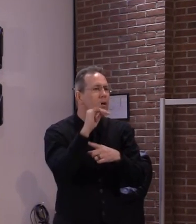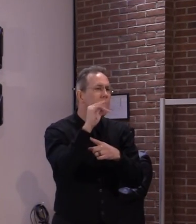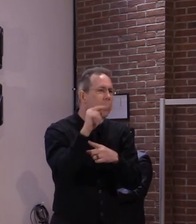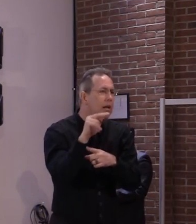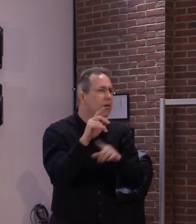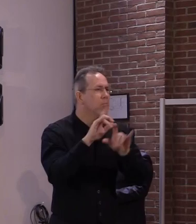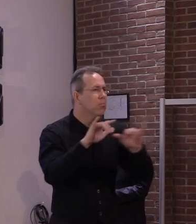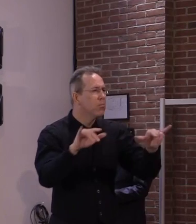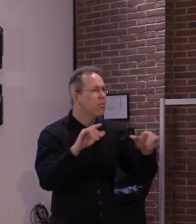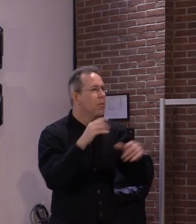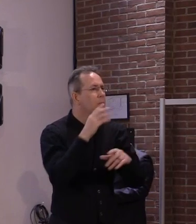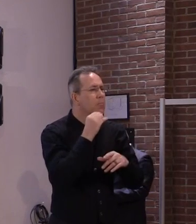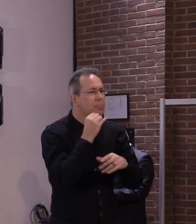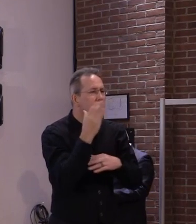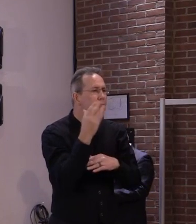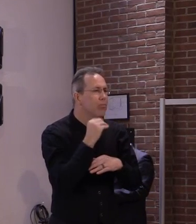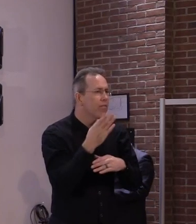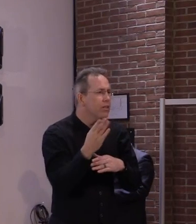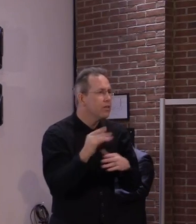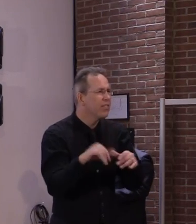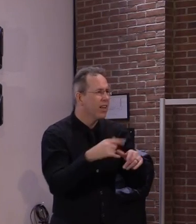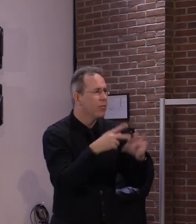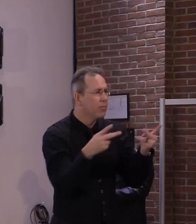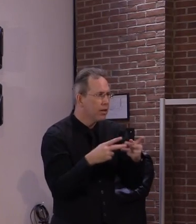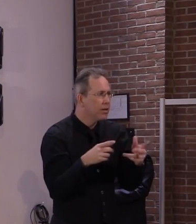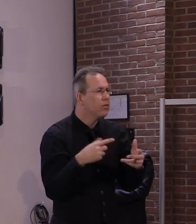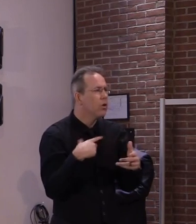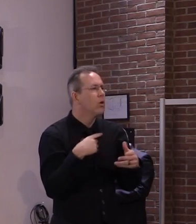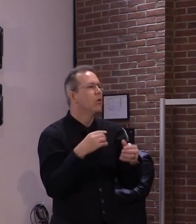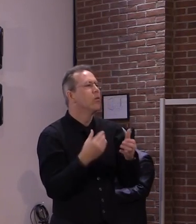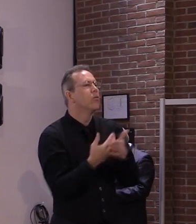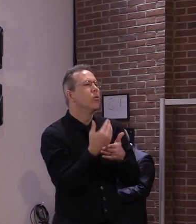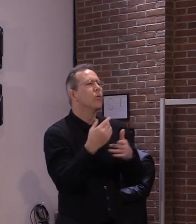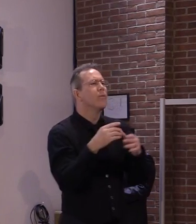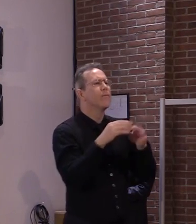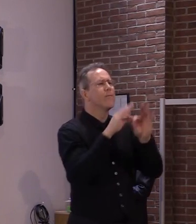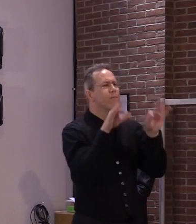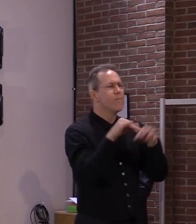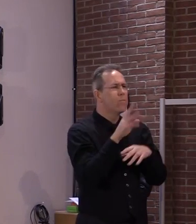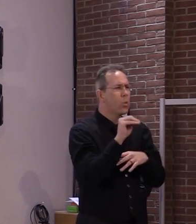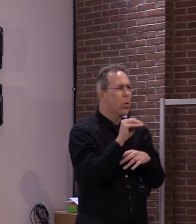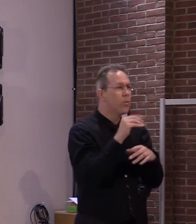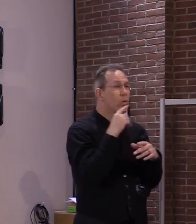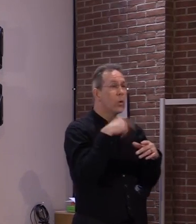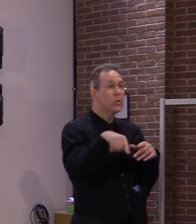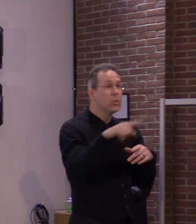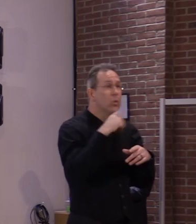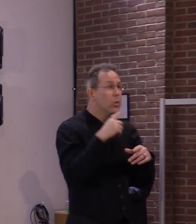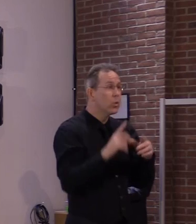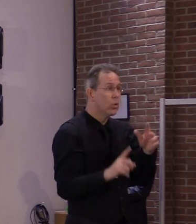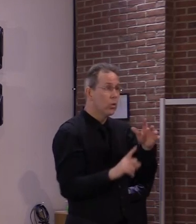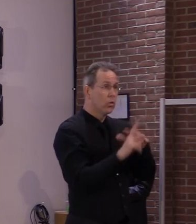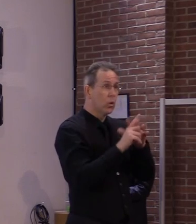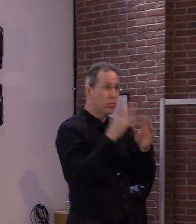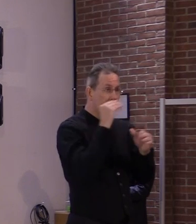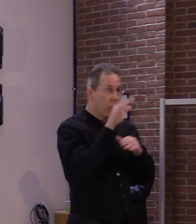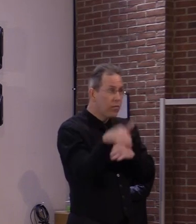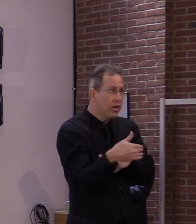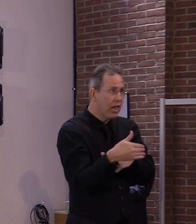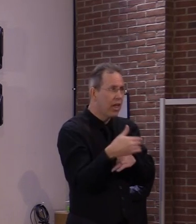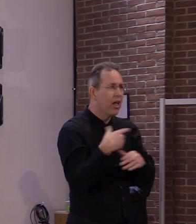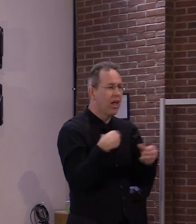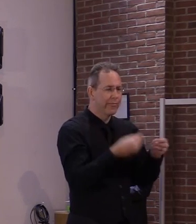lodging properties to have all their guests complete. And so if you're a lodging property and you're curious how this affects you, you can download the